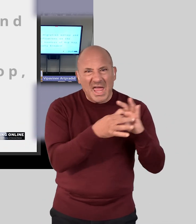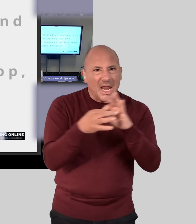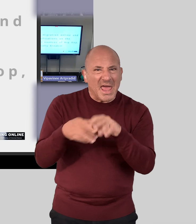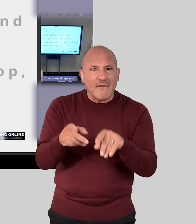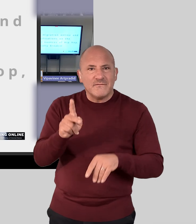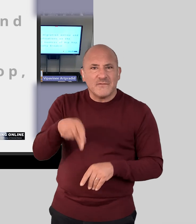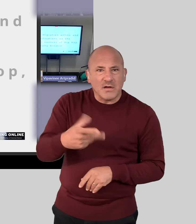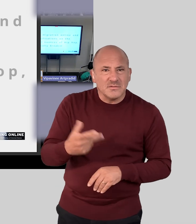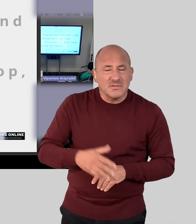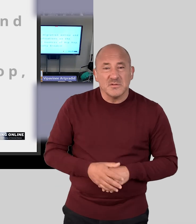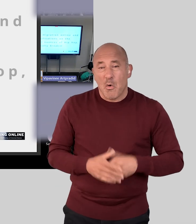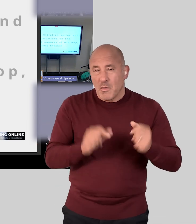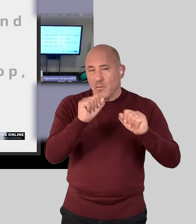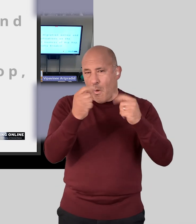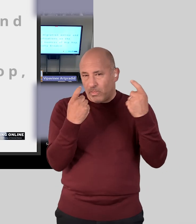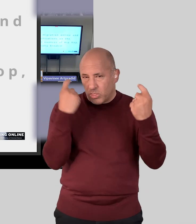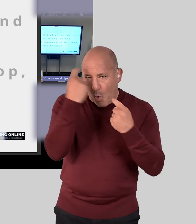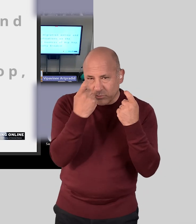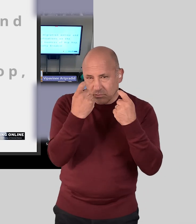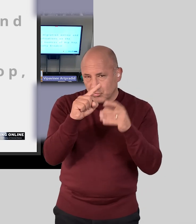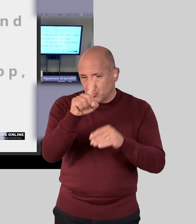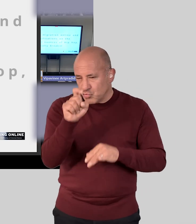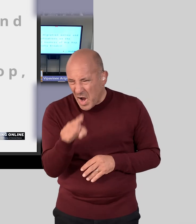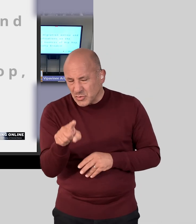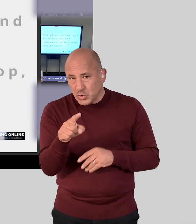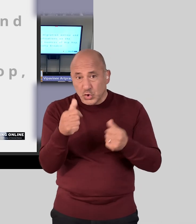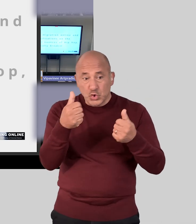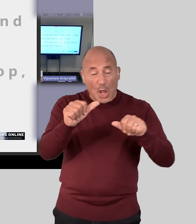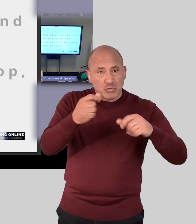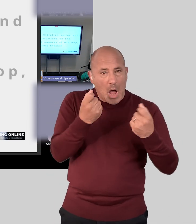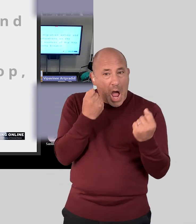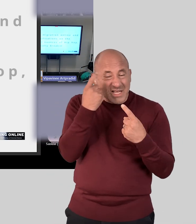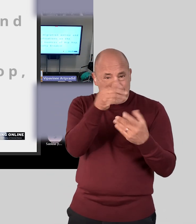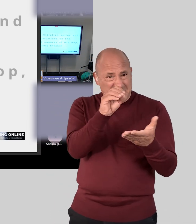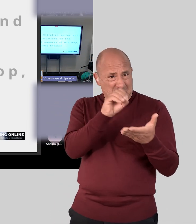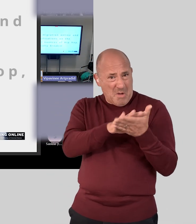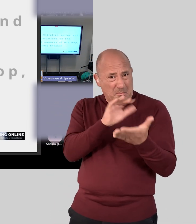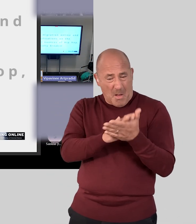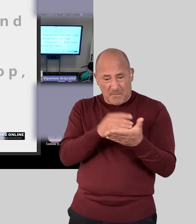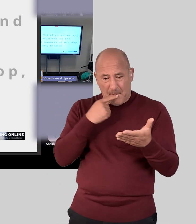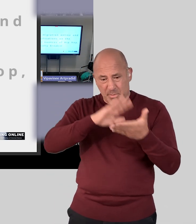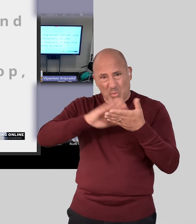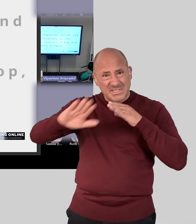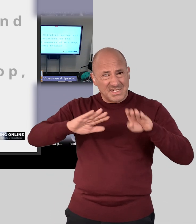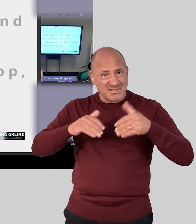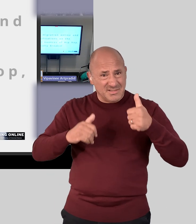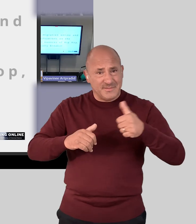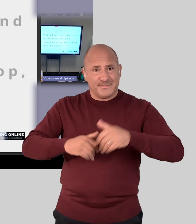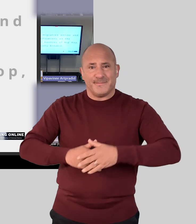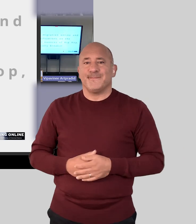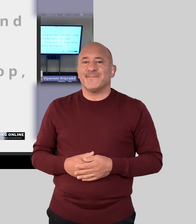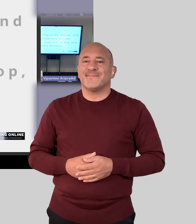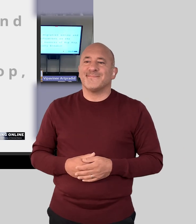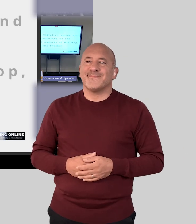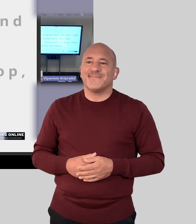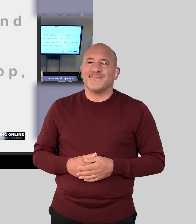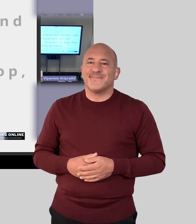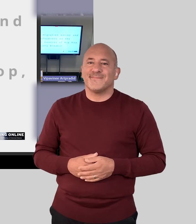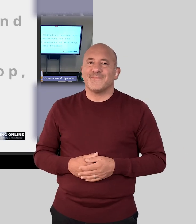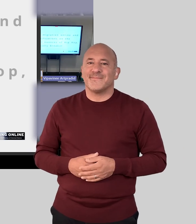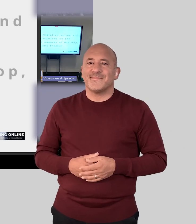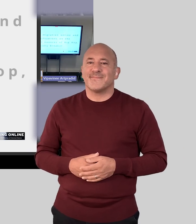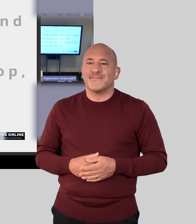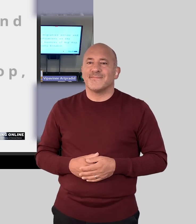very. So again, specifically, thoughts, questions, solutions, or ideas. Anything that comes to